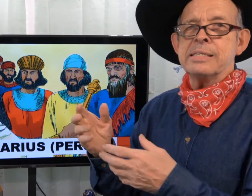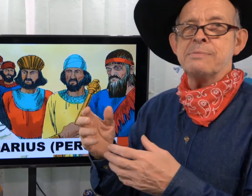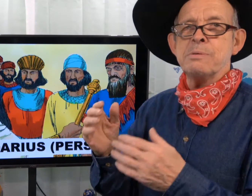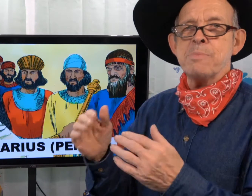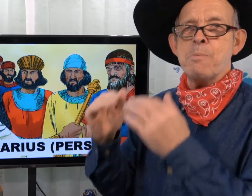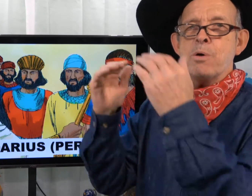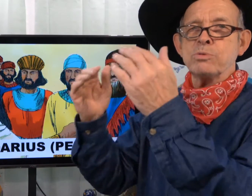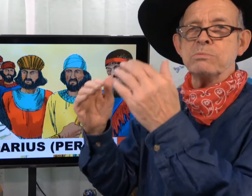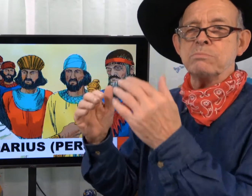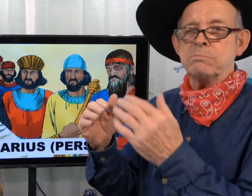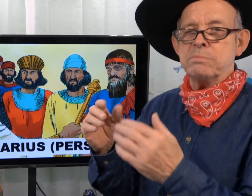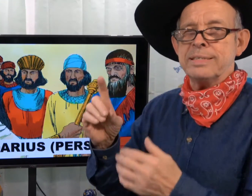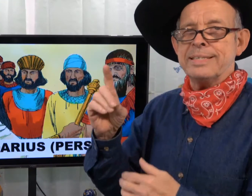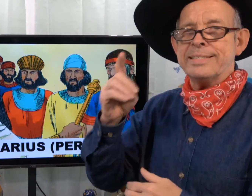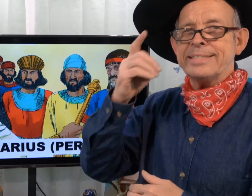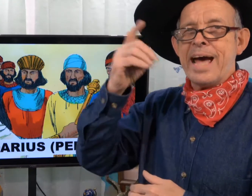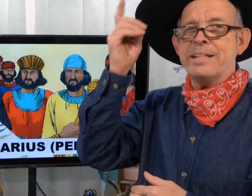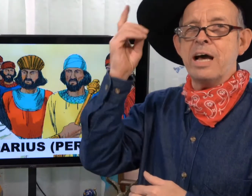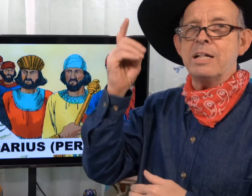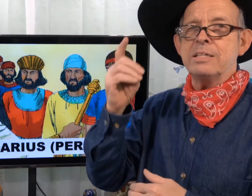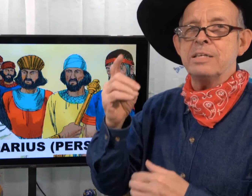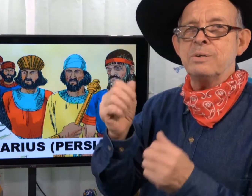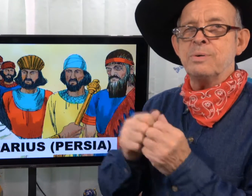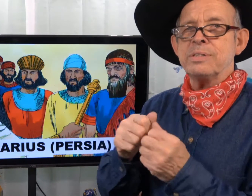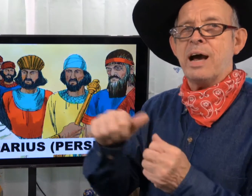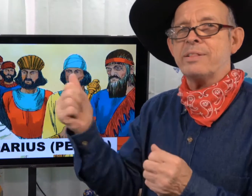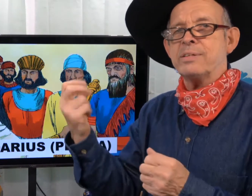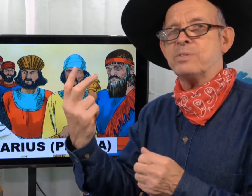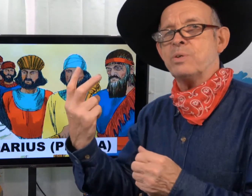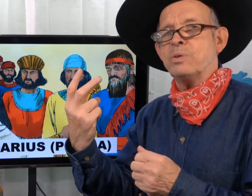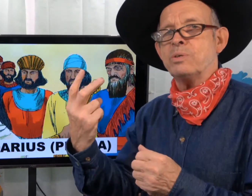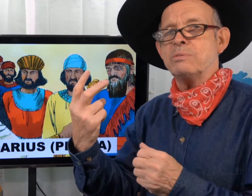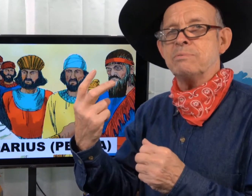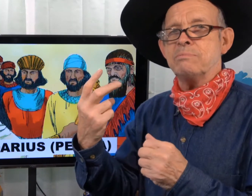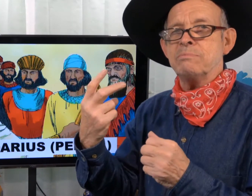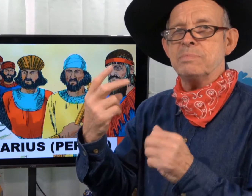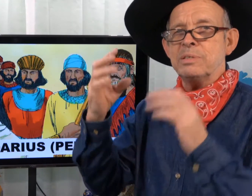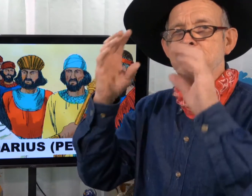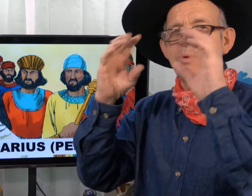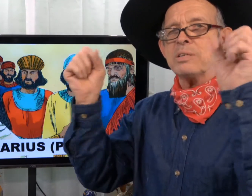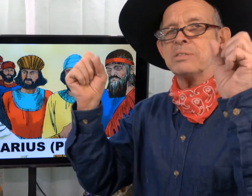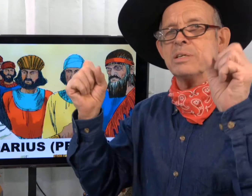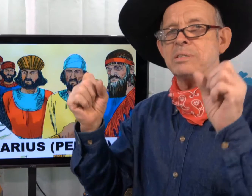giving promotion, Dana, but at the two, back to